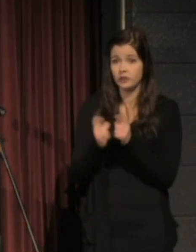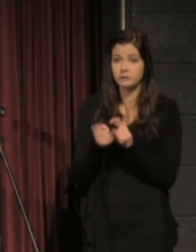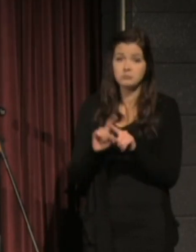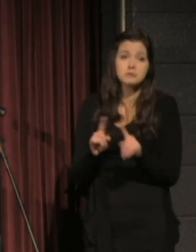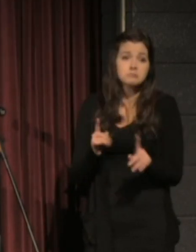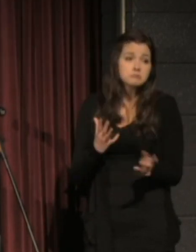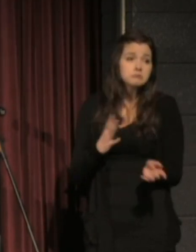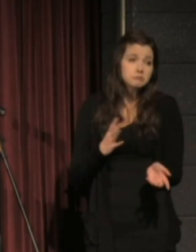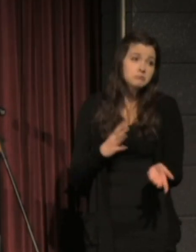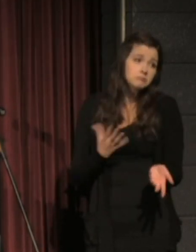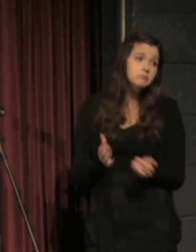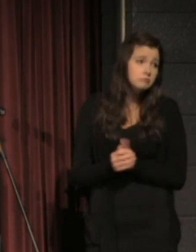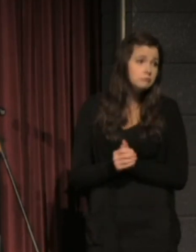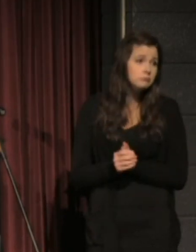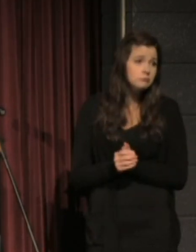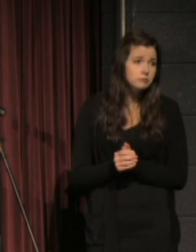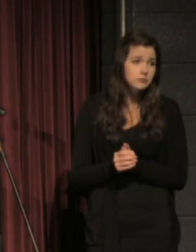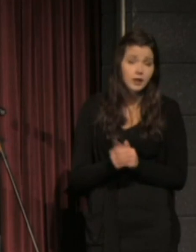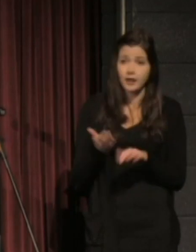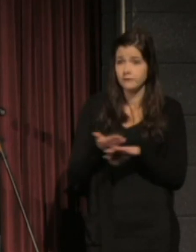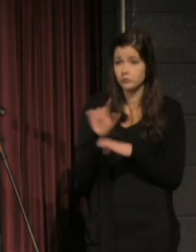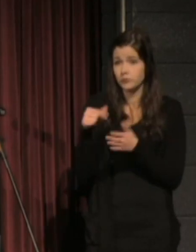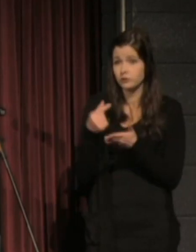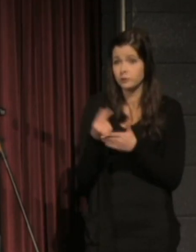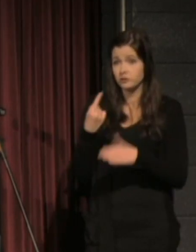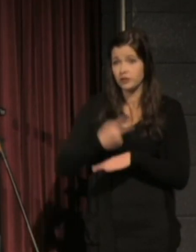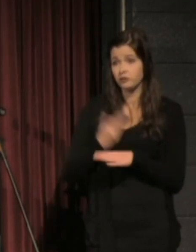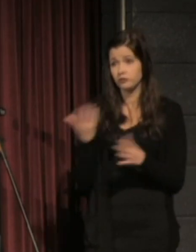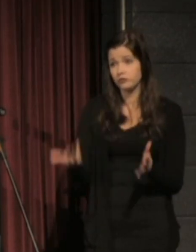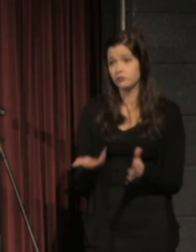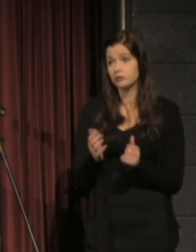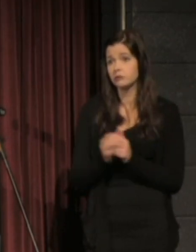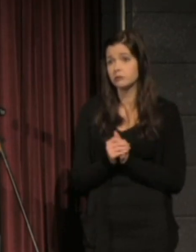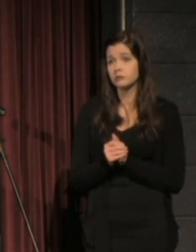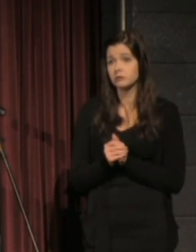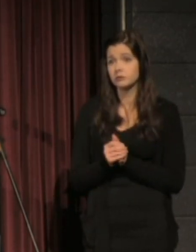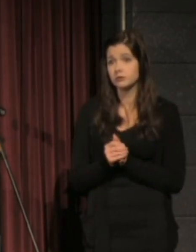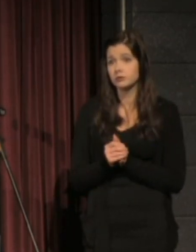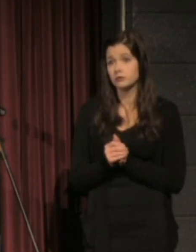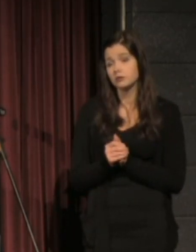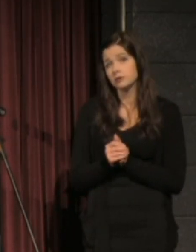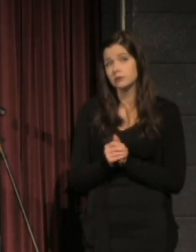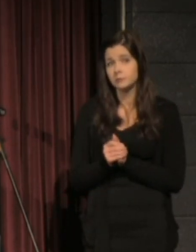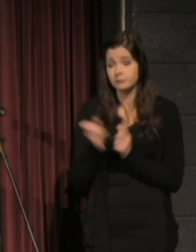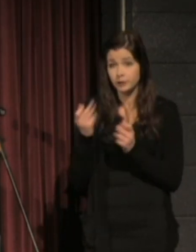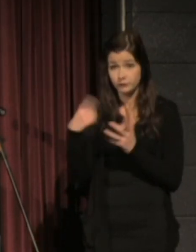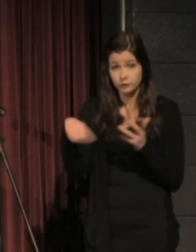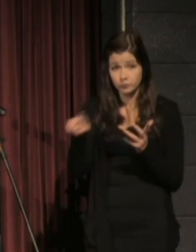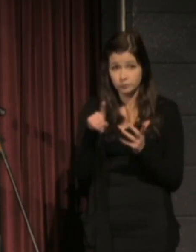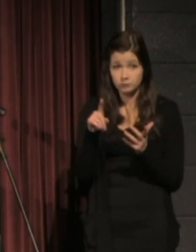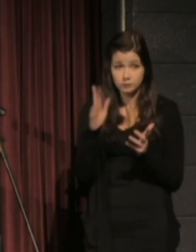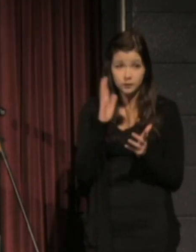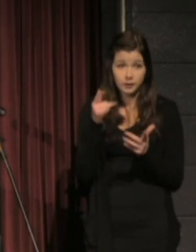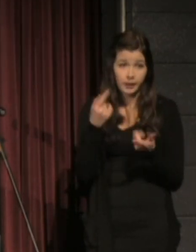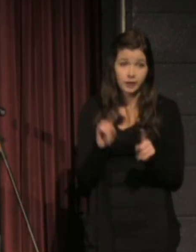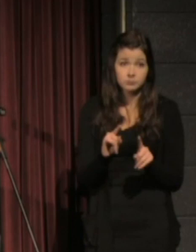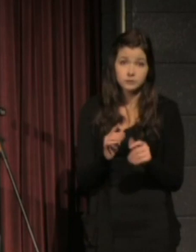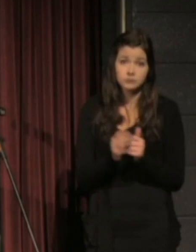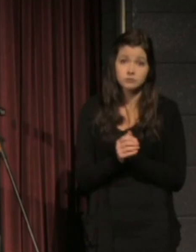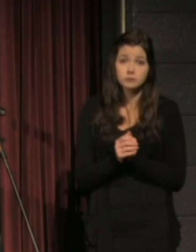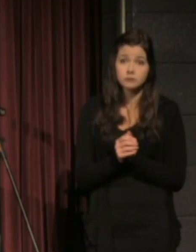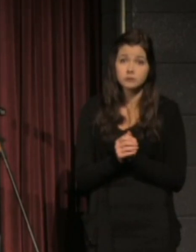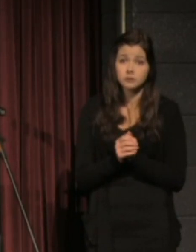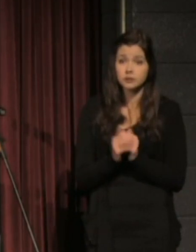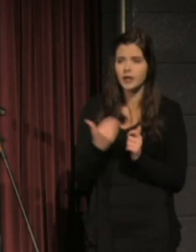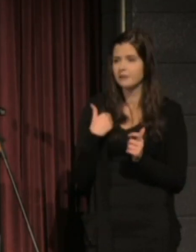out okay. It was shortly after my graduation day here at Lake Region. For many of you, this will happen at some point. You